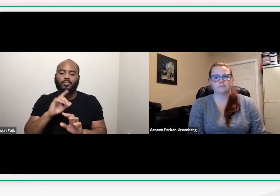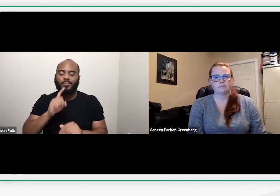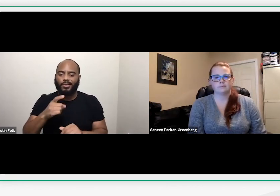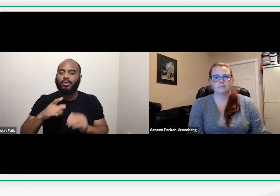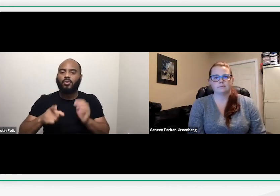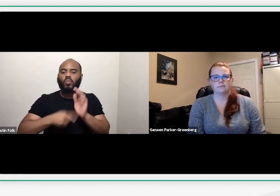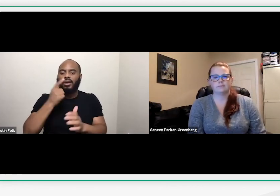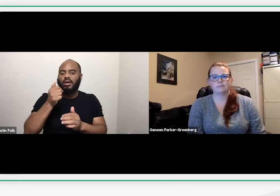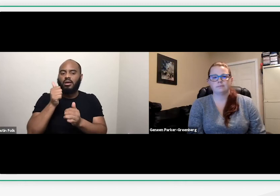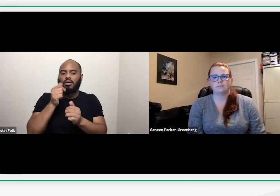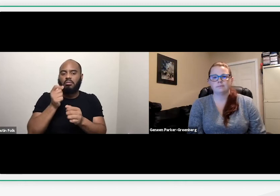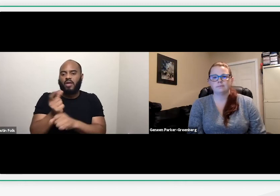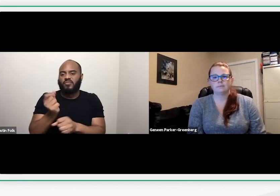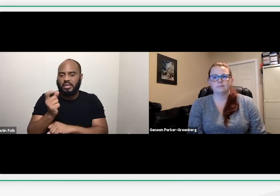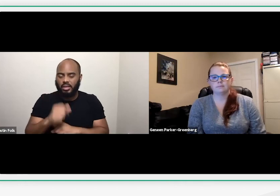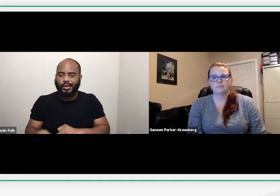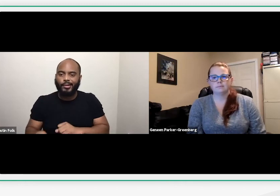like TransUnion, Equifax,